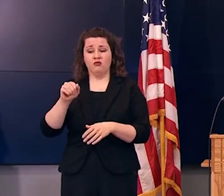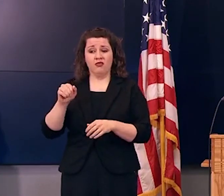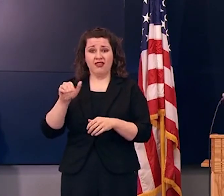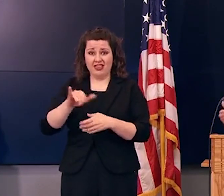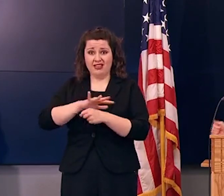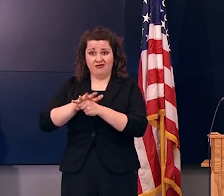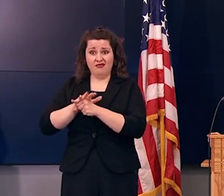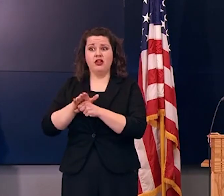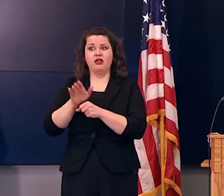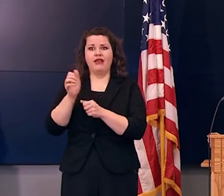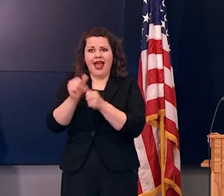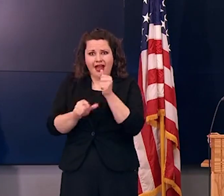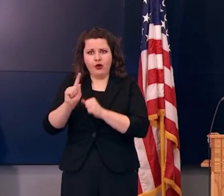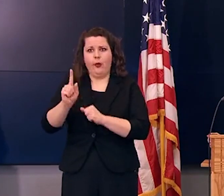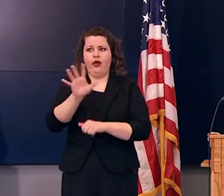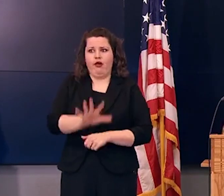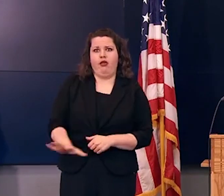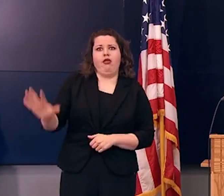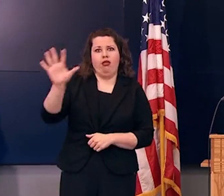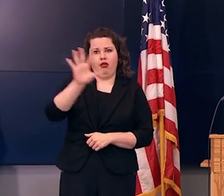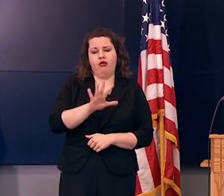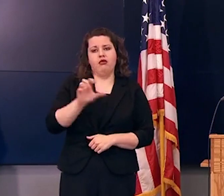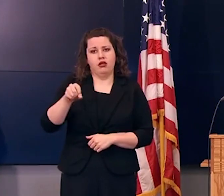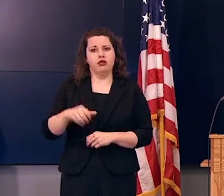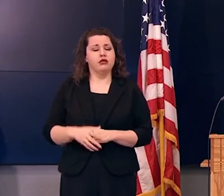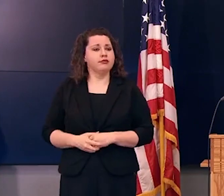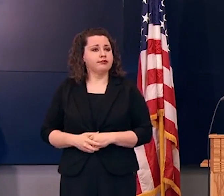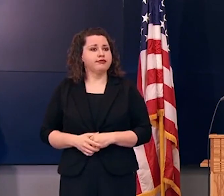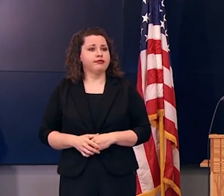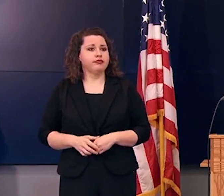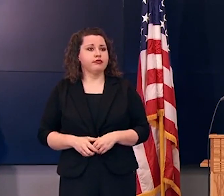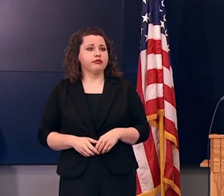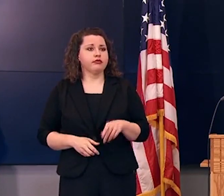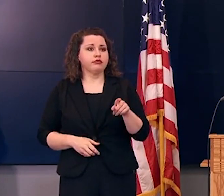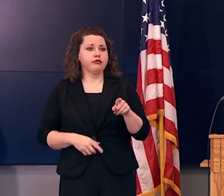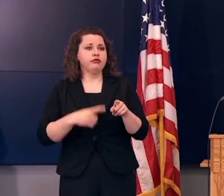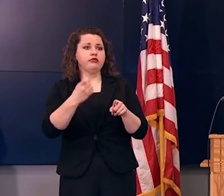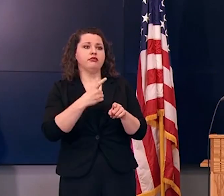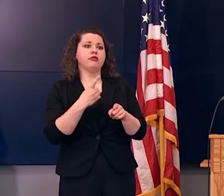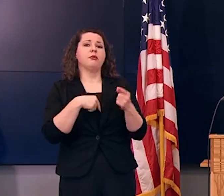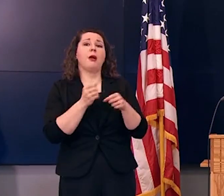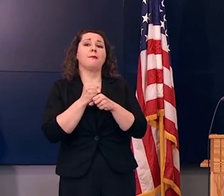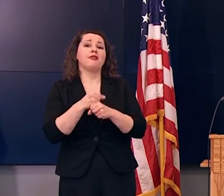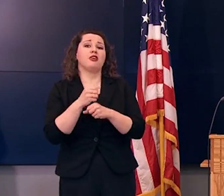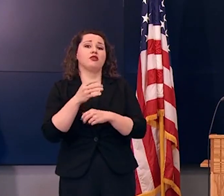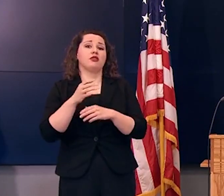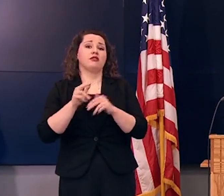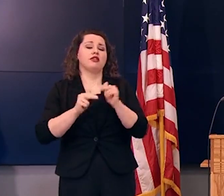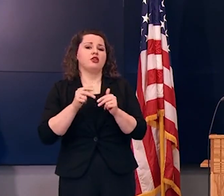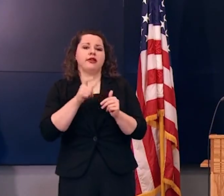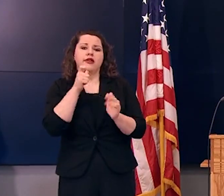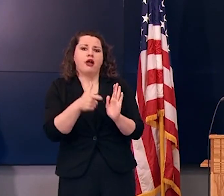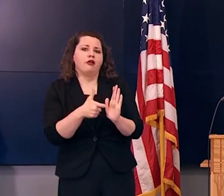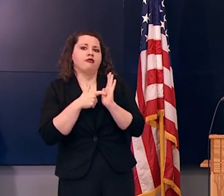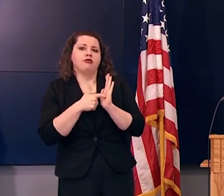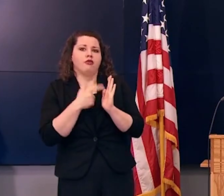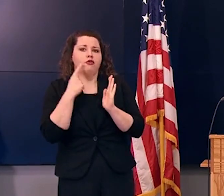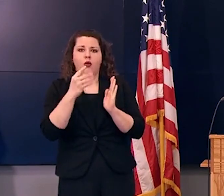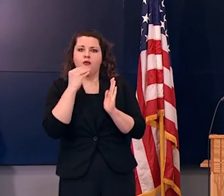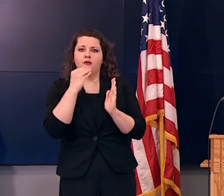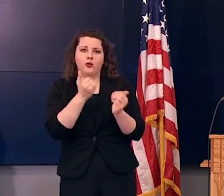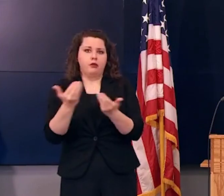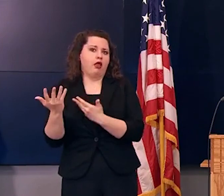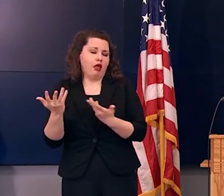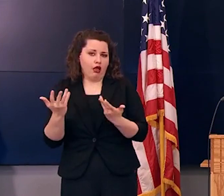should be practicing what we've asked them to do from the very beginning. And then what about manufacturing facilities that are not critical to the